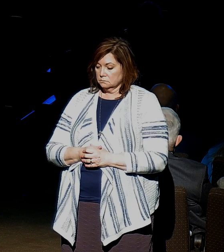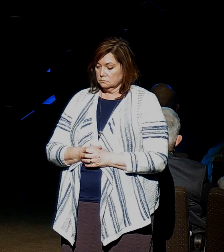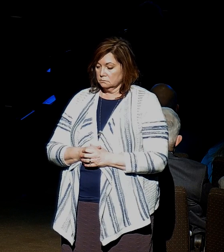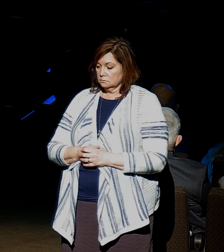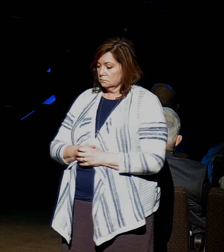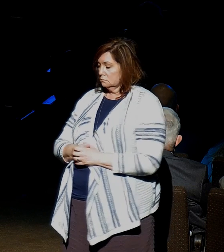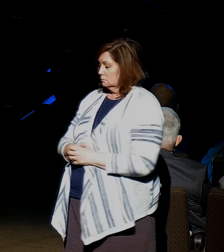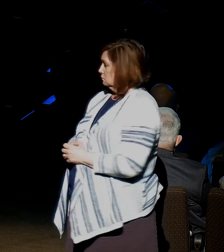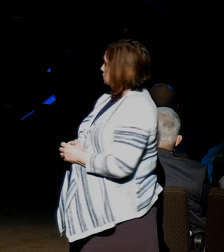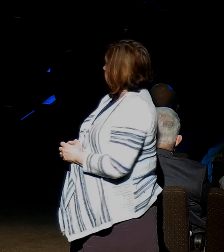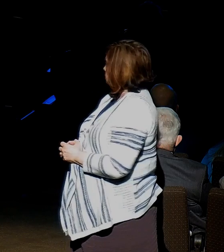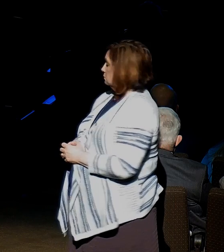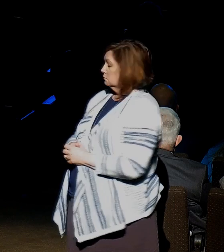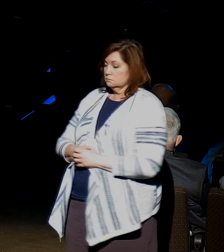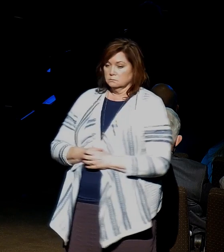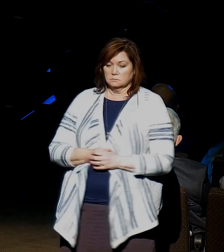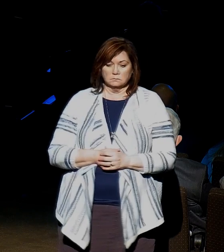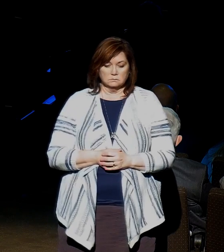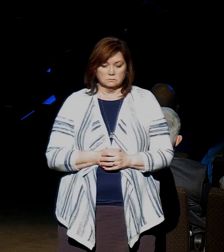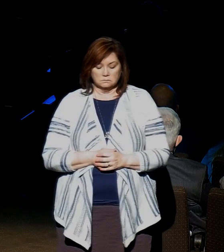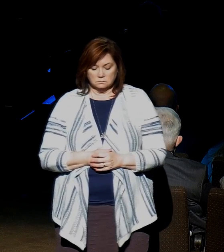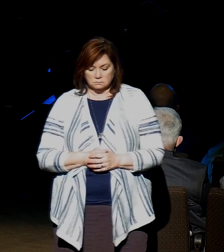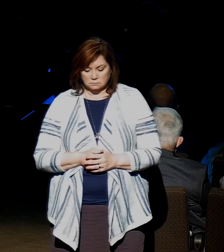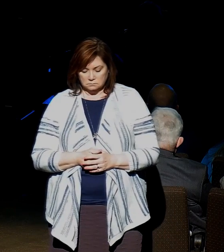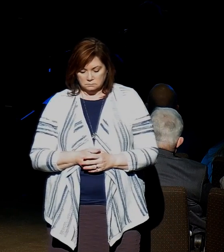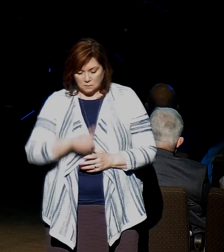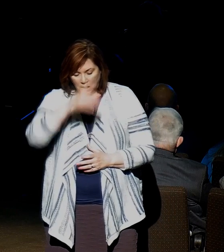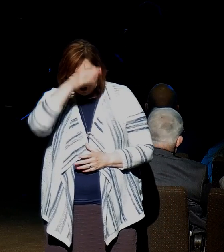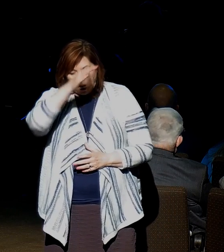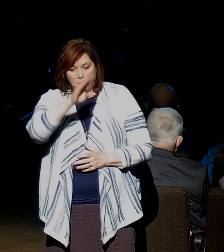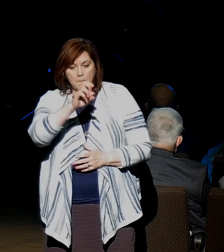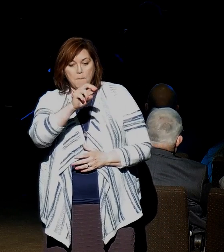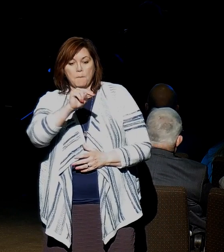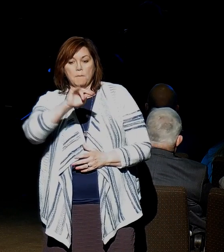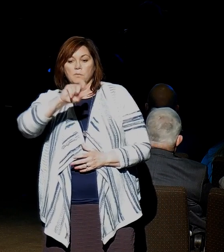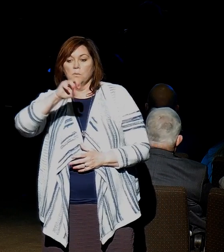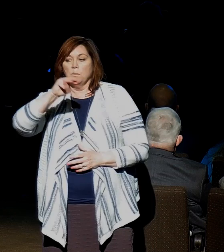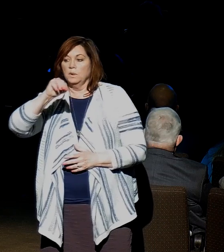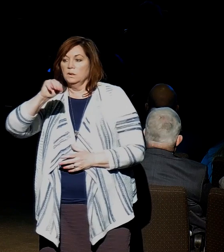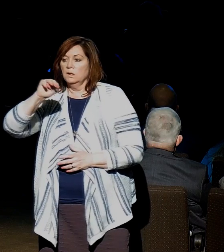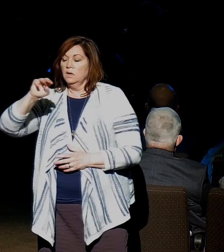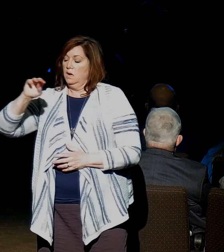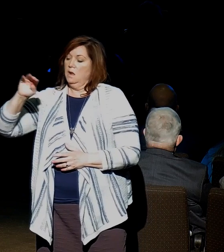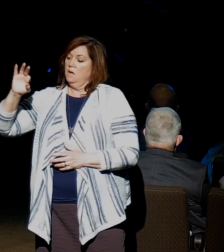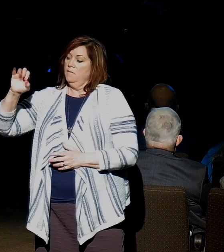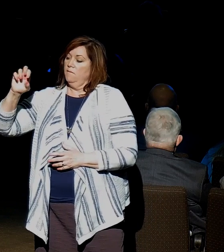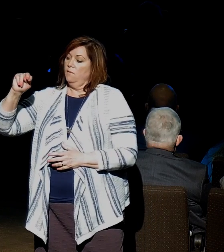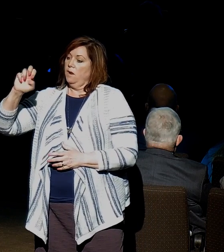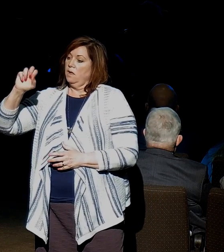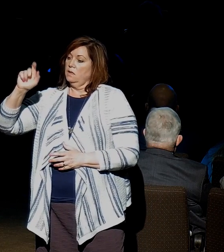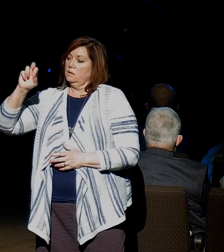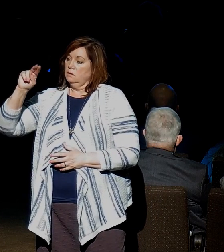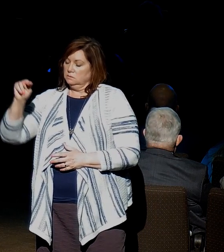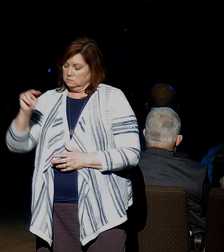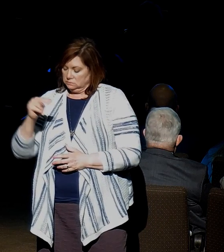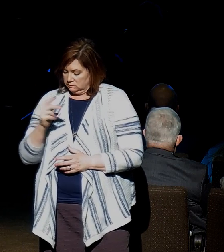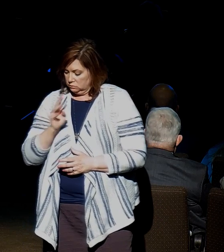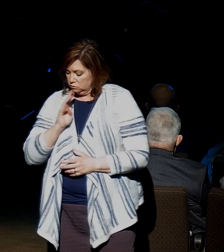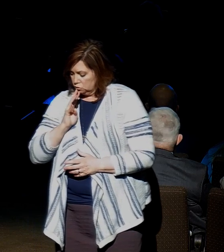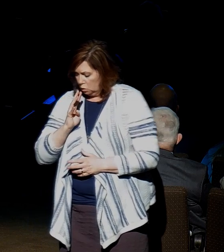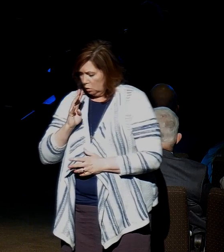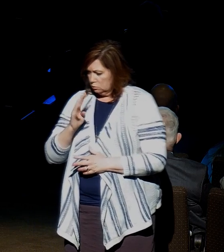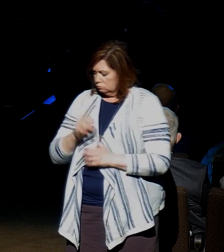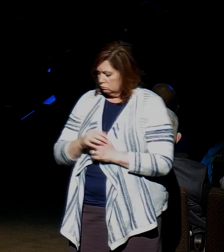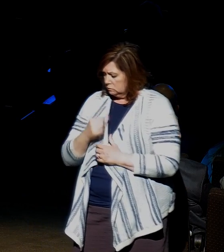An 81-year-old Benjamin Franklin spoke boldly when he said, "In the beginning of the contest with Britain, when we were sensible of